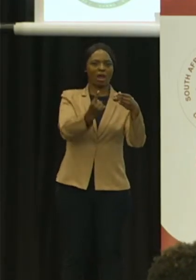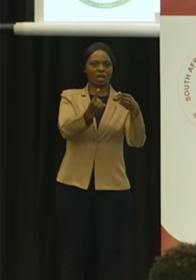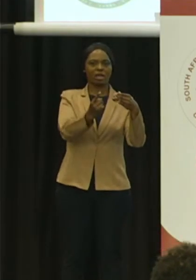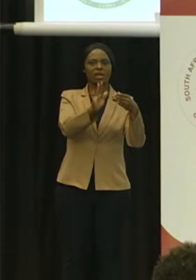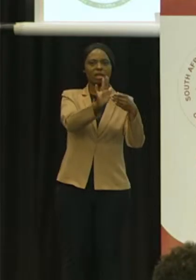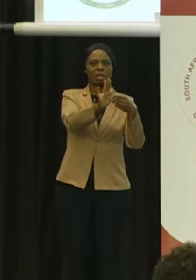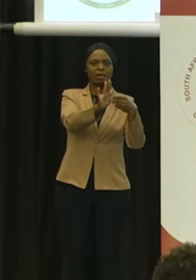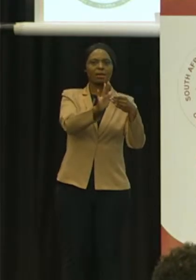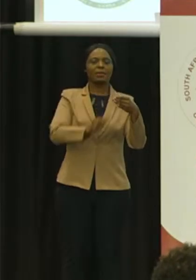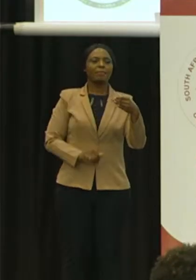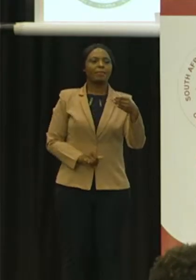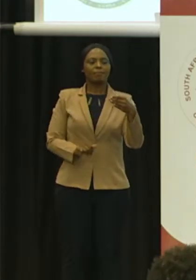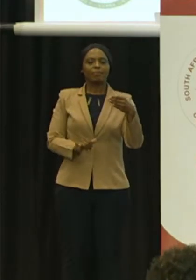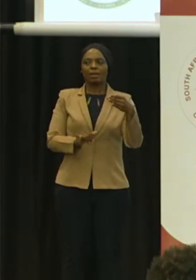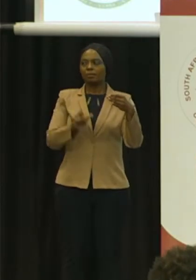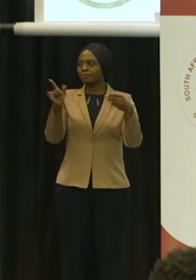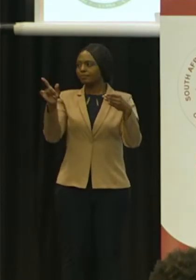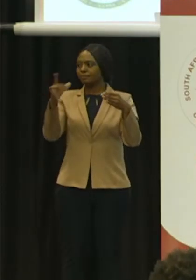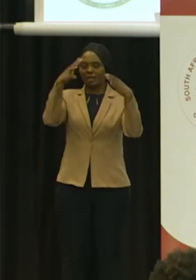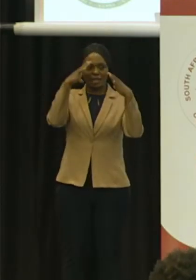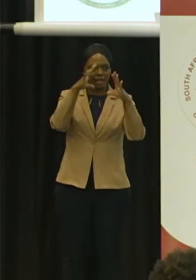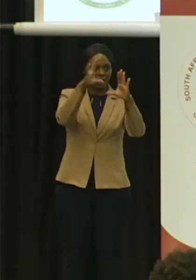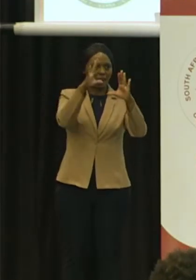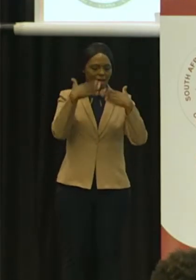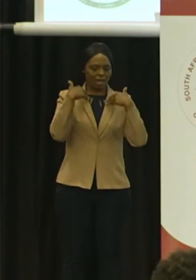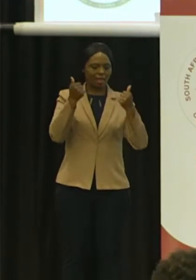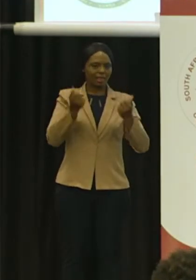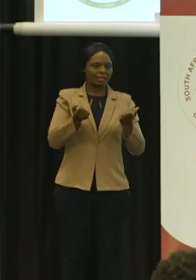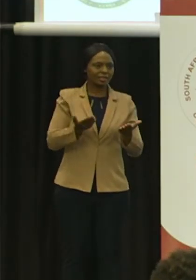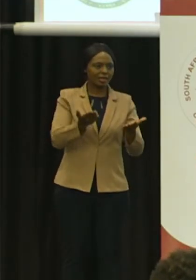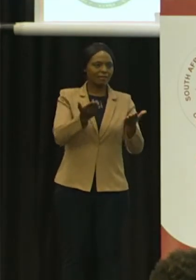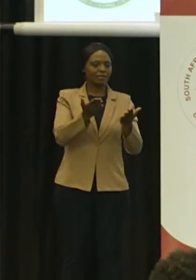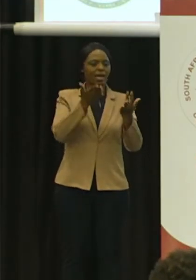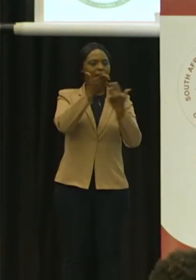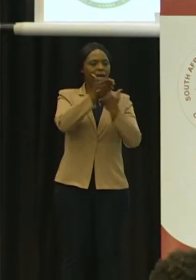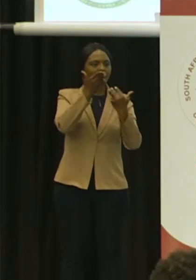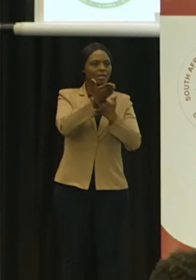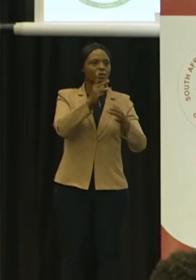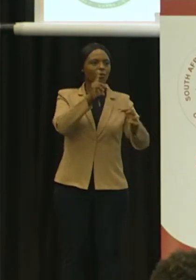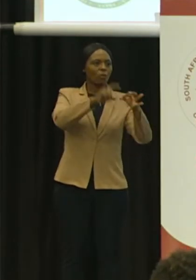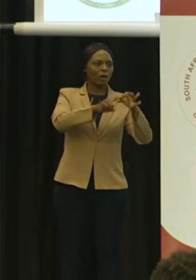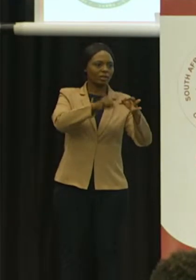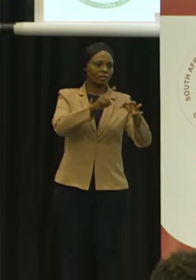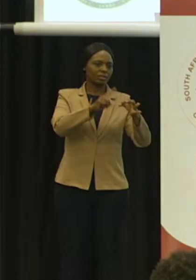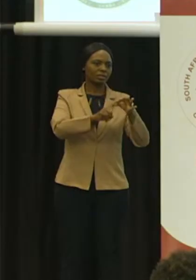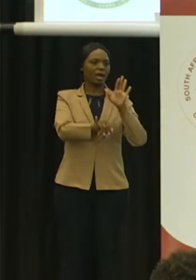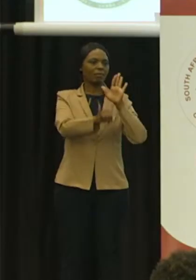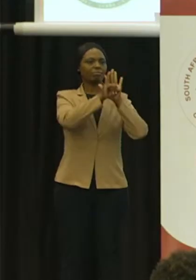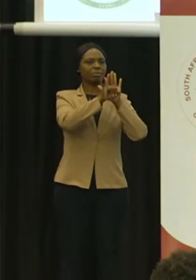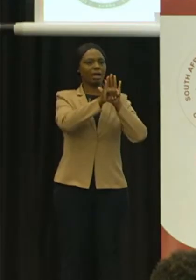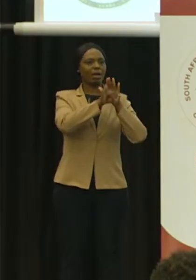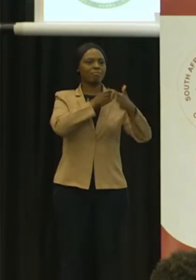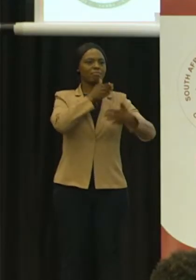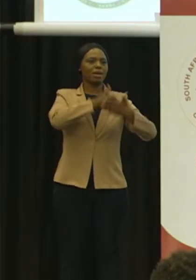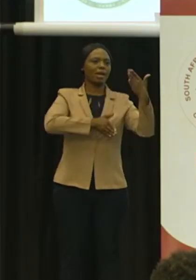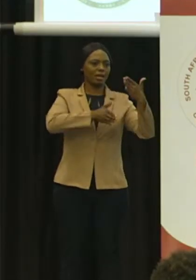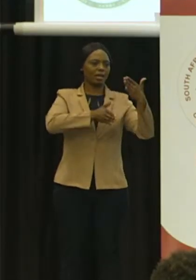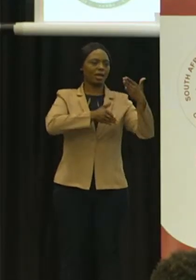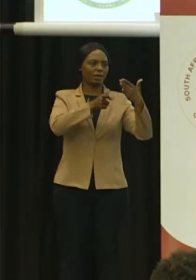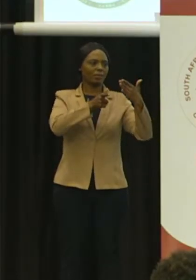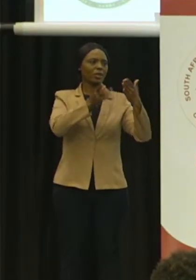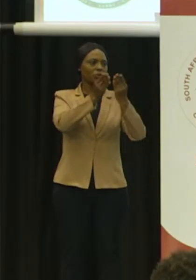where we were looking at health service access and quality, identifying barriers and solutions. And may I call